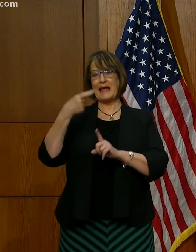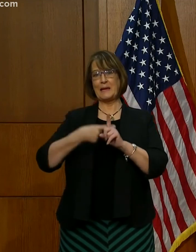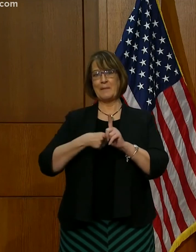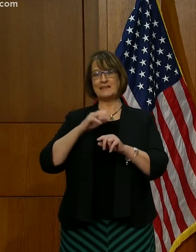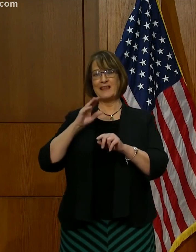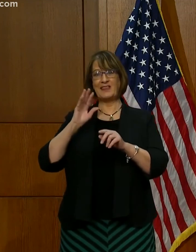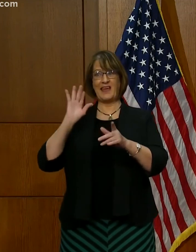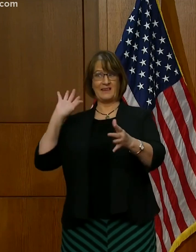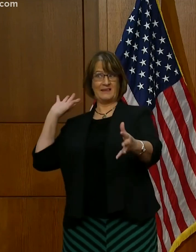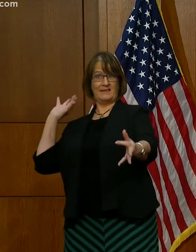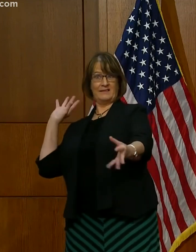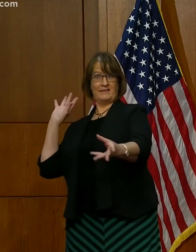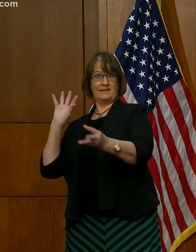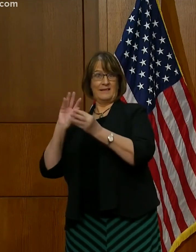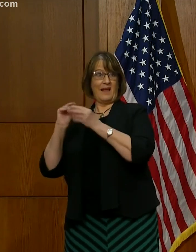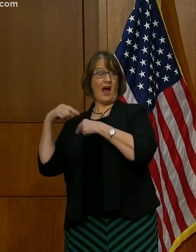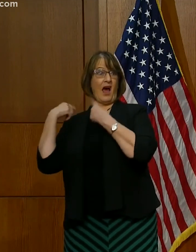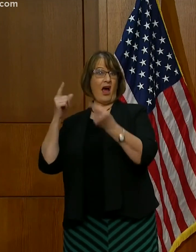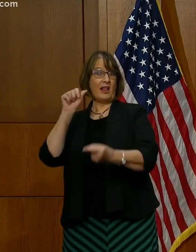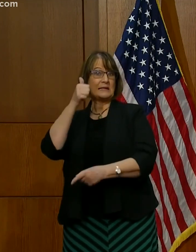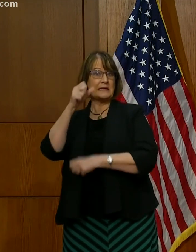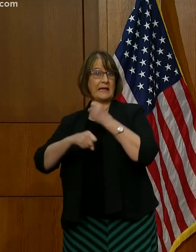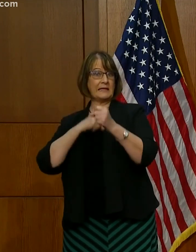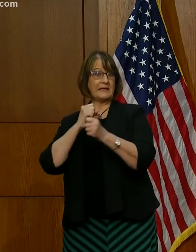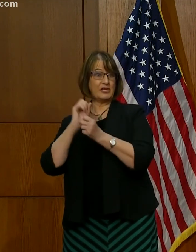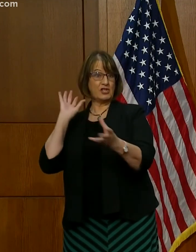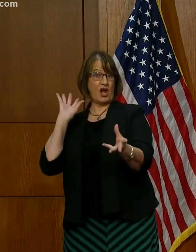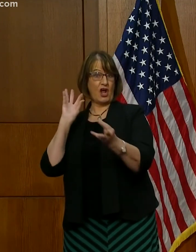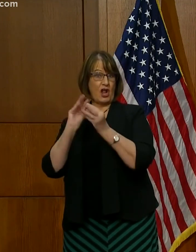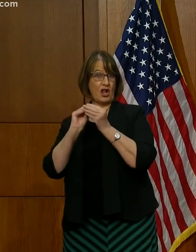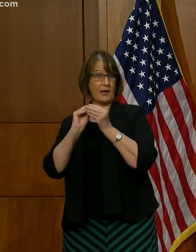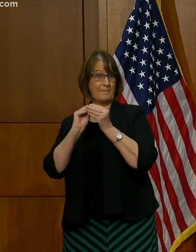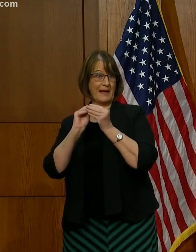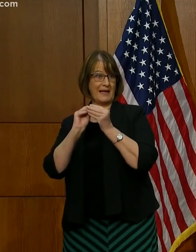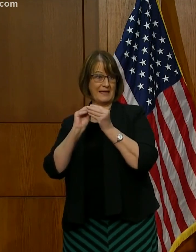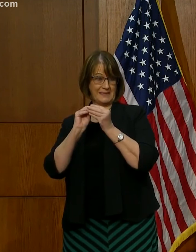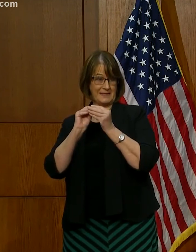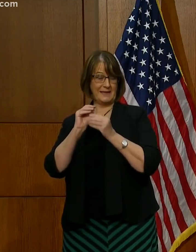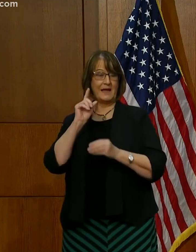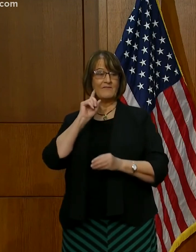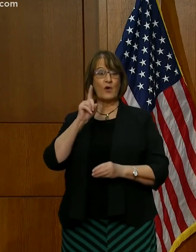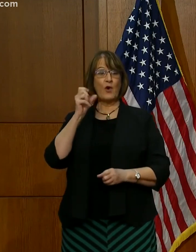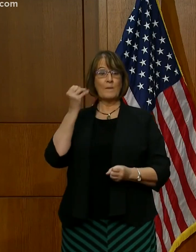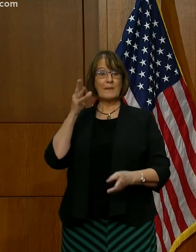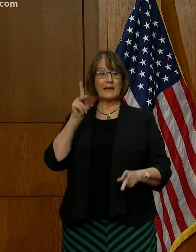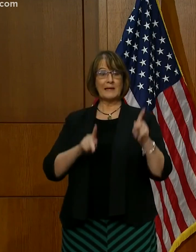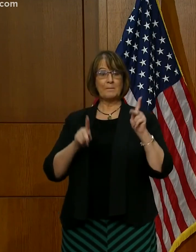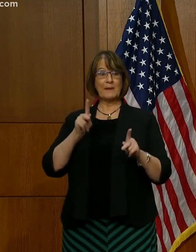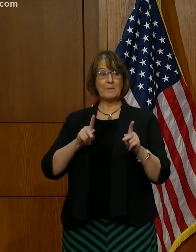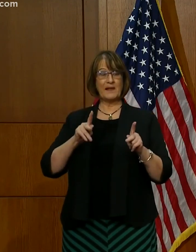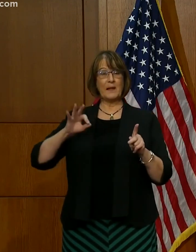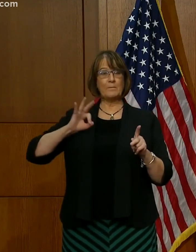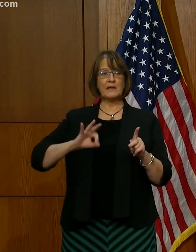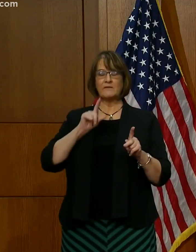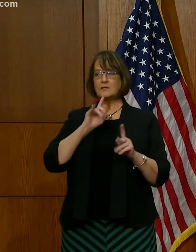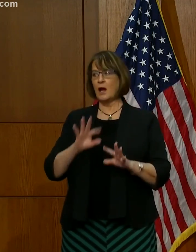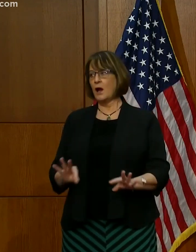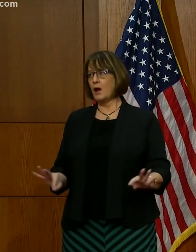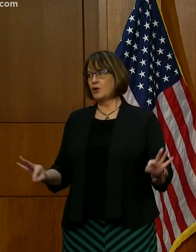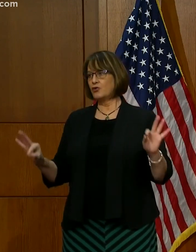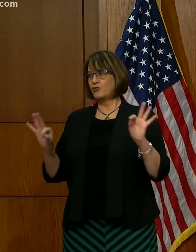the previous 10 years combined. For many people, these benefits are critical, and we understand